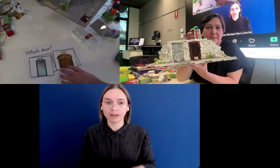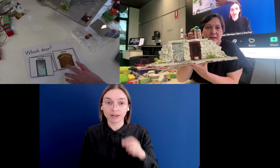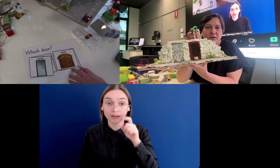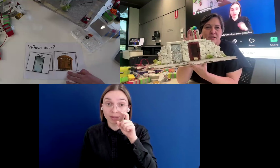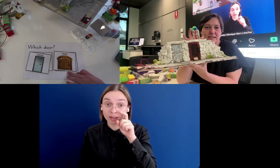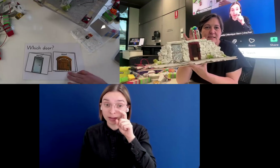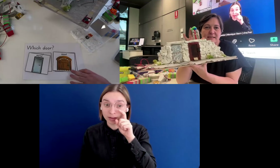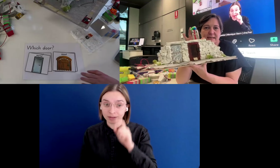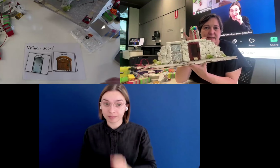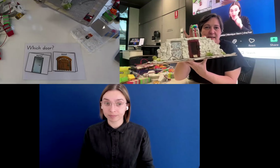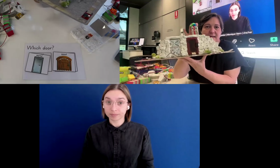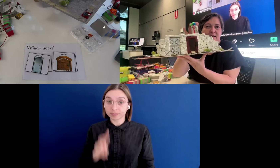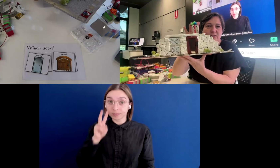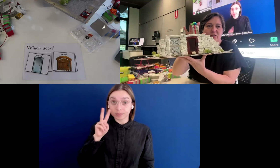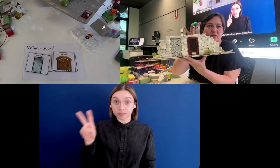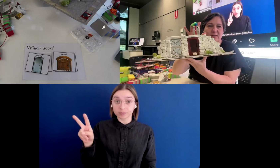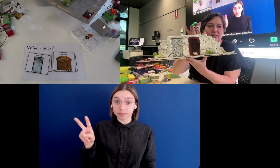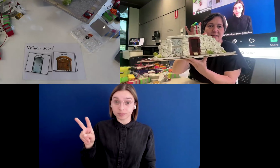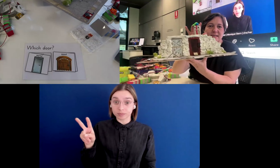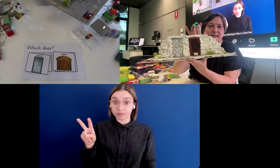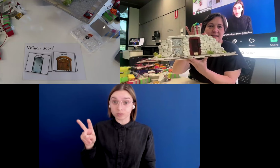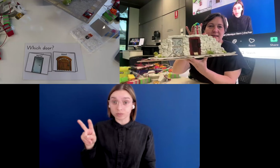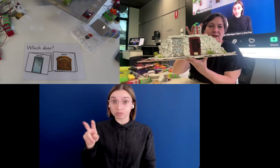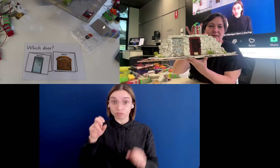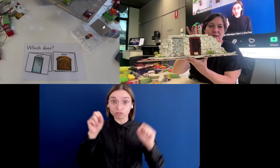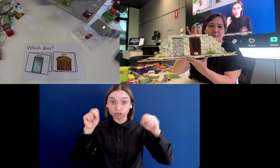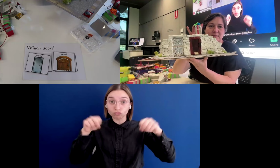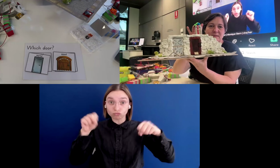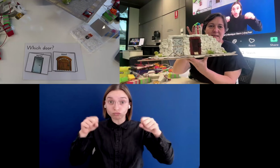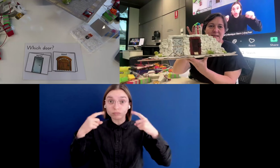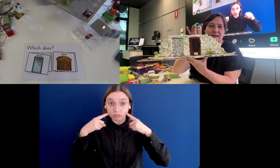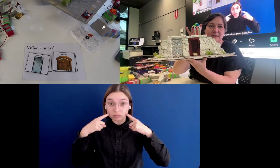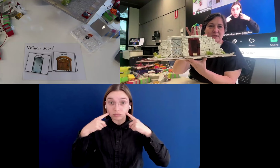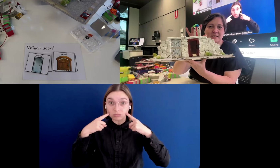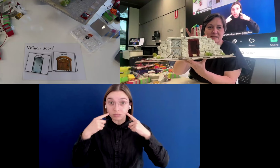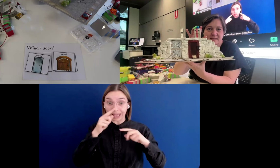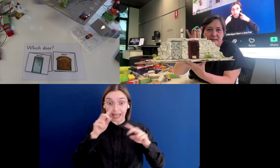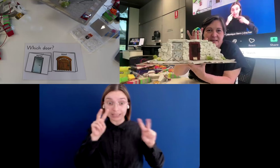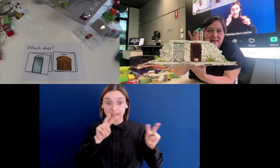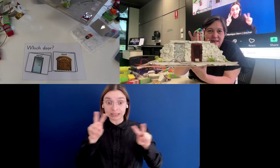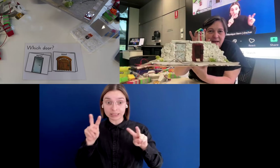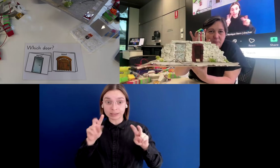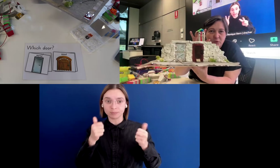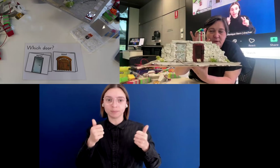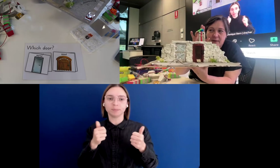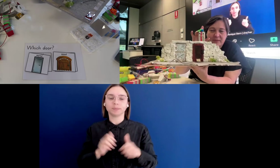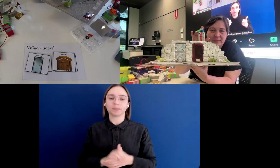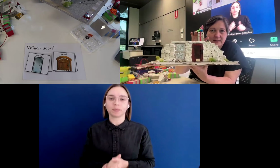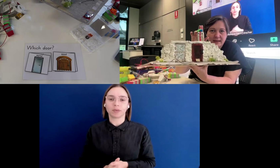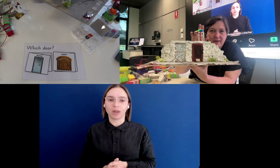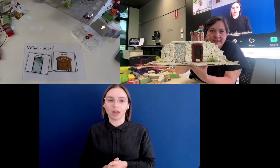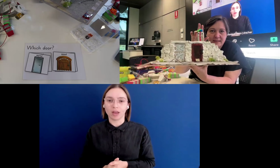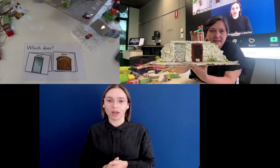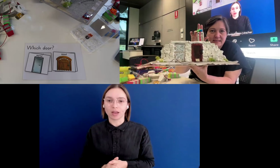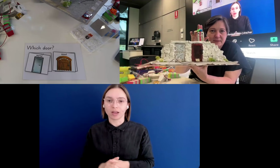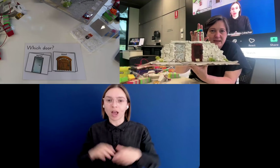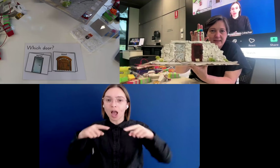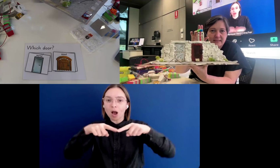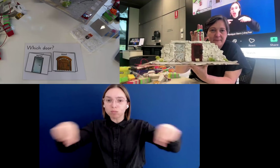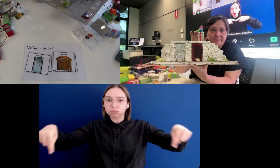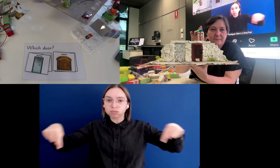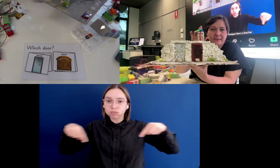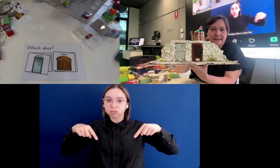All right. Can you see, can you nod if you can see kind of what you're meant to be seeing, which is a board with a little character. Can